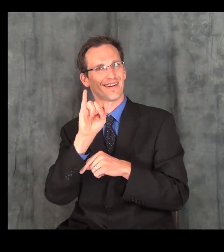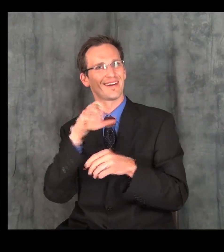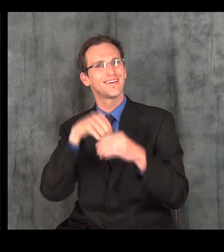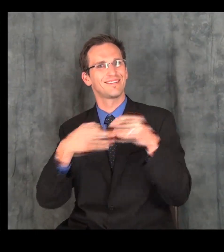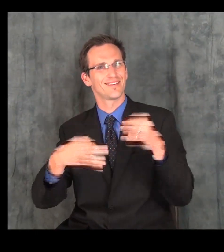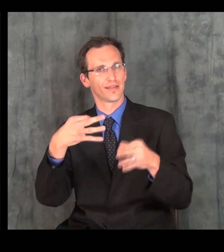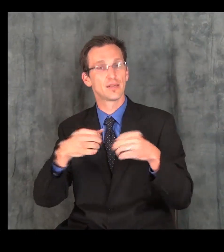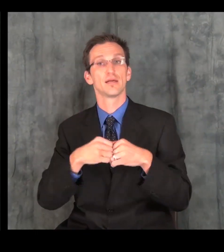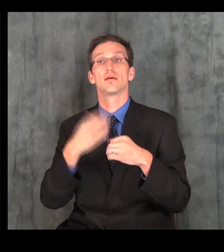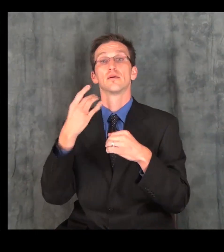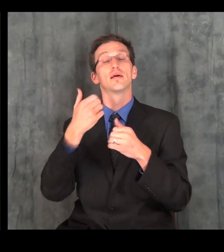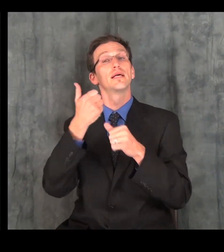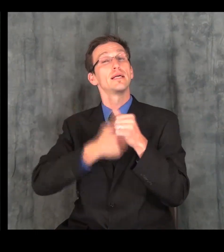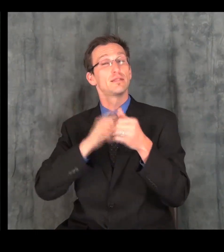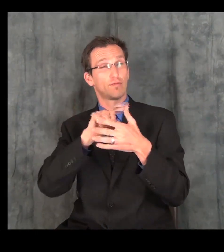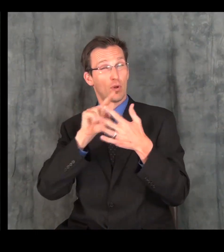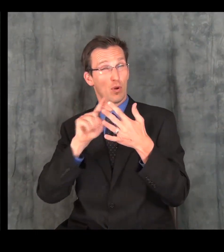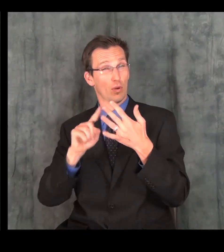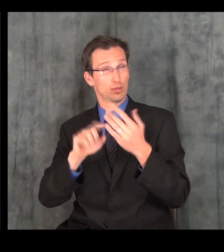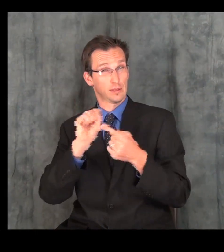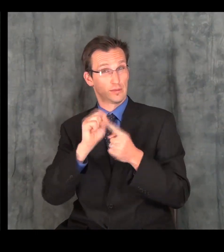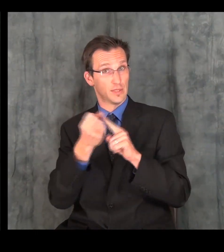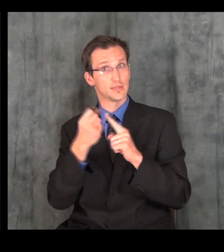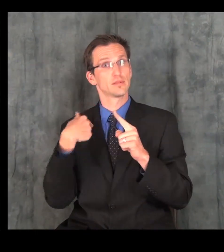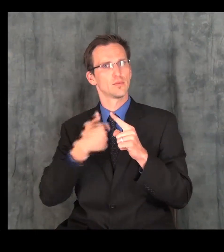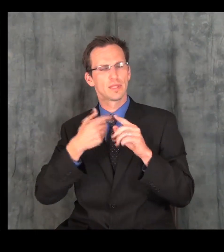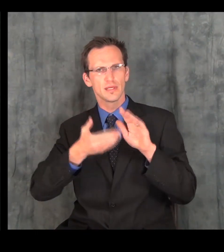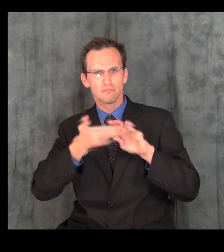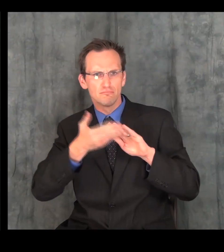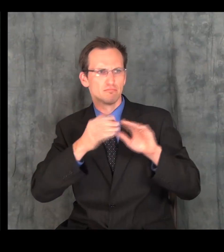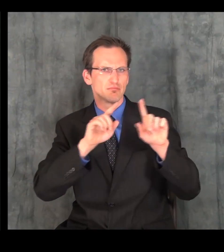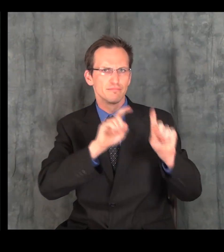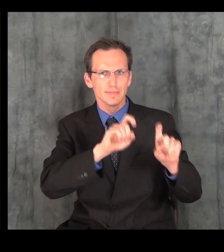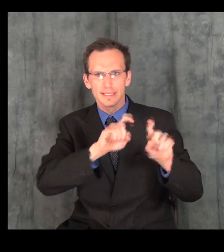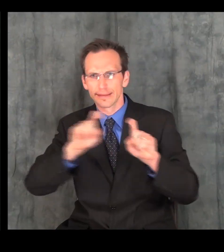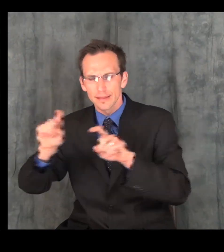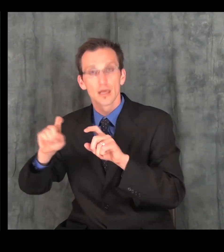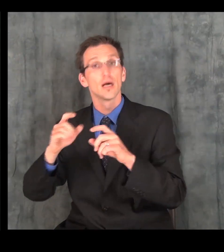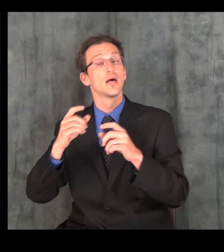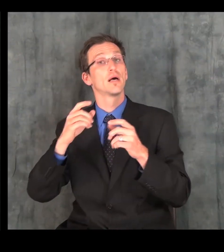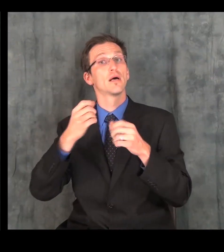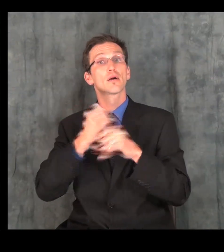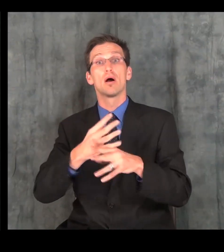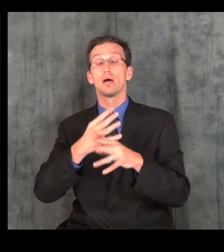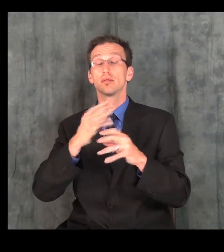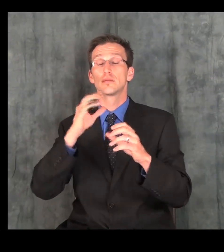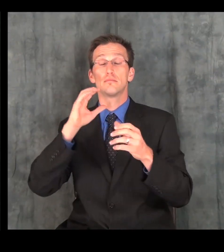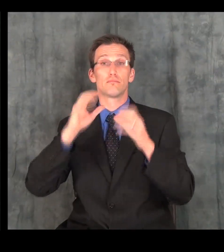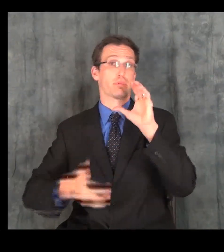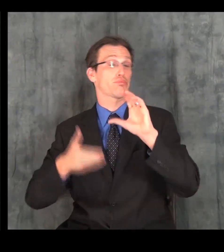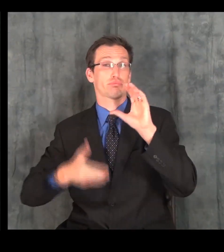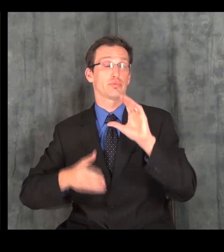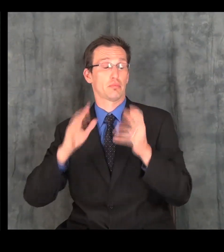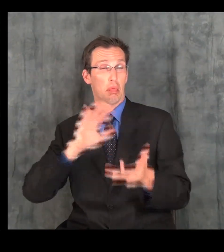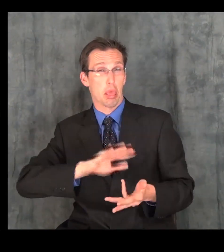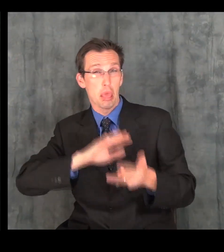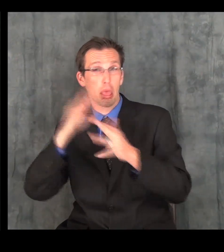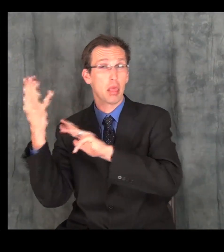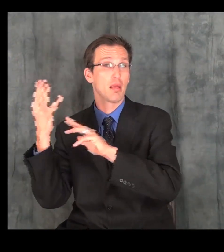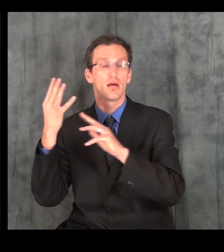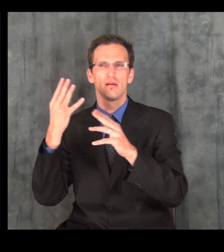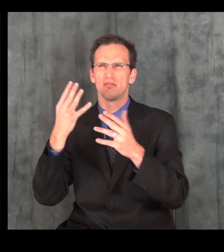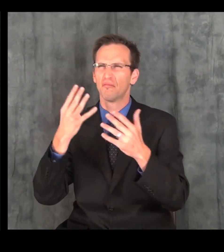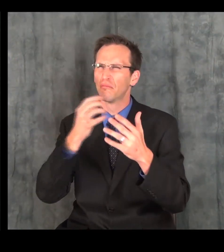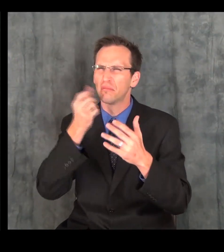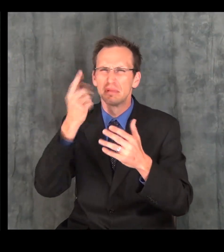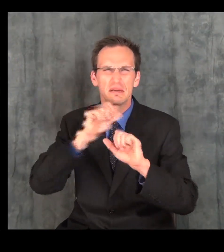of the trial scenarios that we conducted, none of them completely fell over. None of them, there was no major miscommunication, apart from that one that I